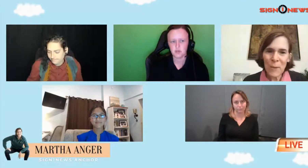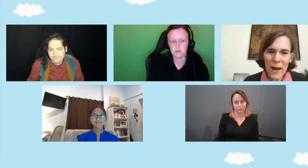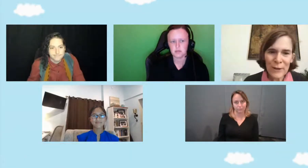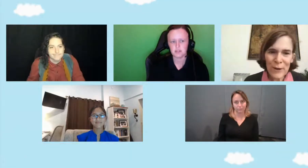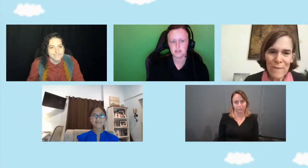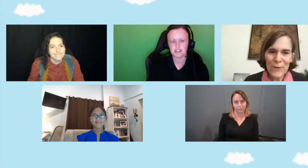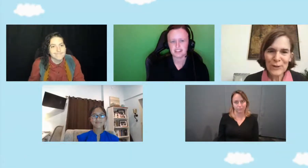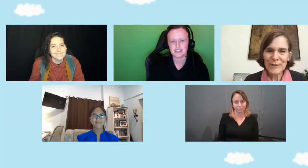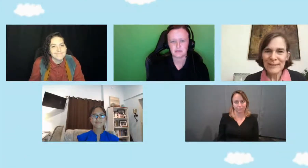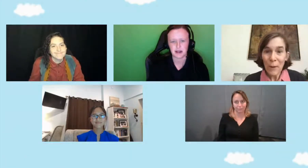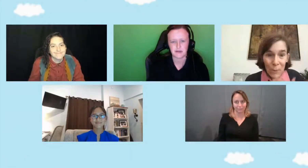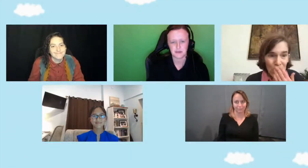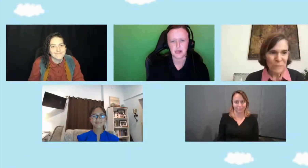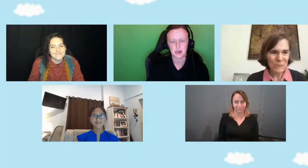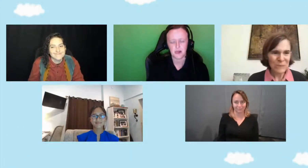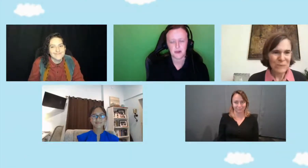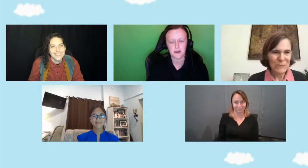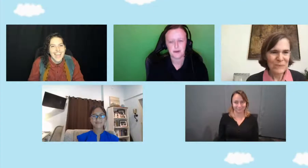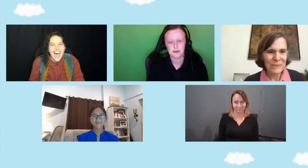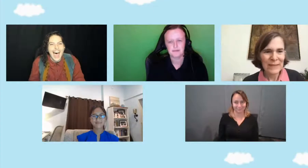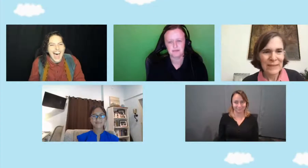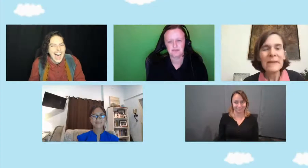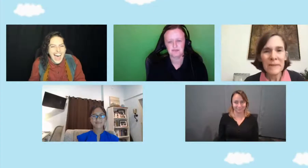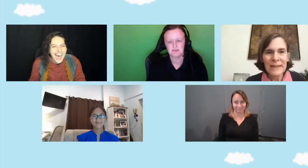What do you want people to be thinking about?